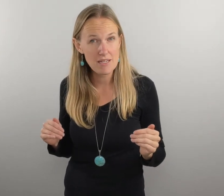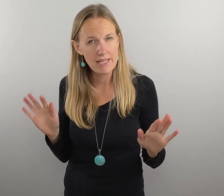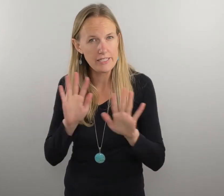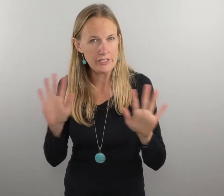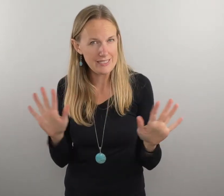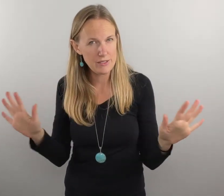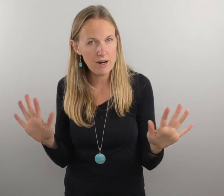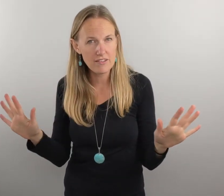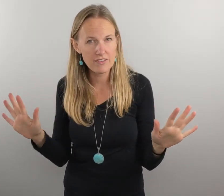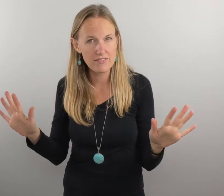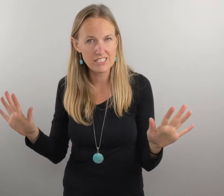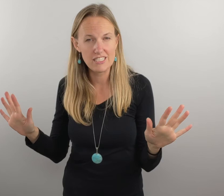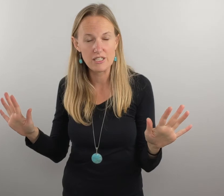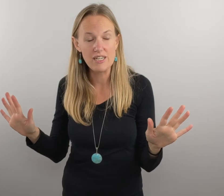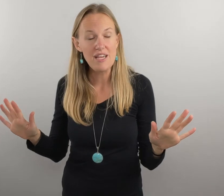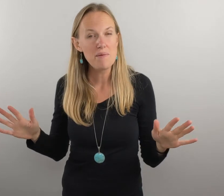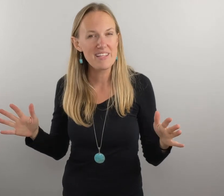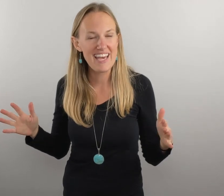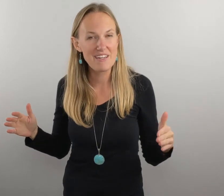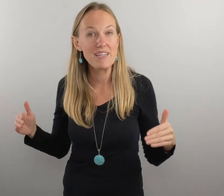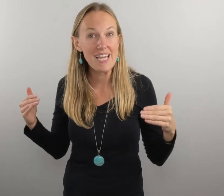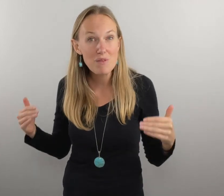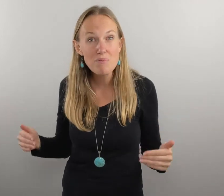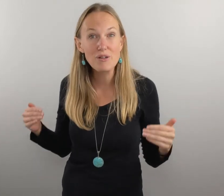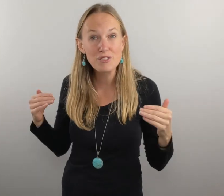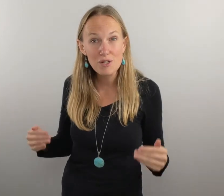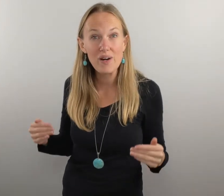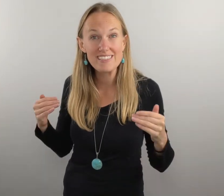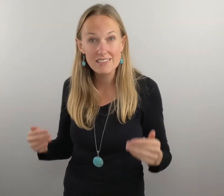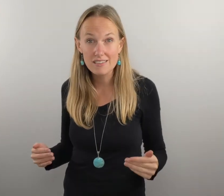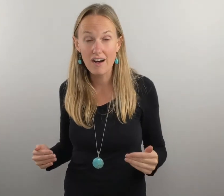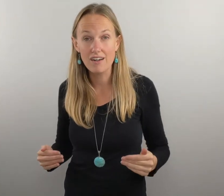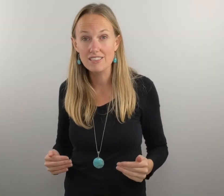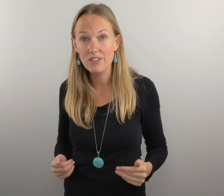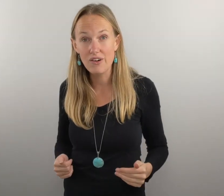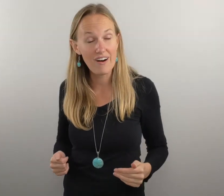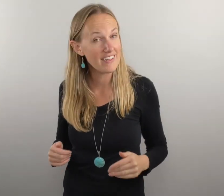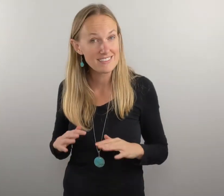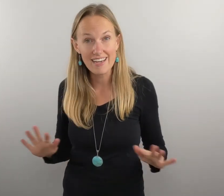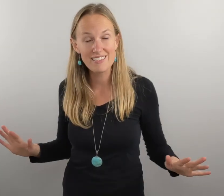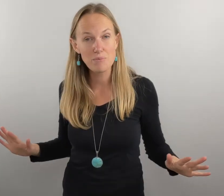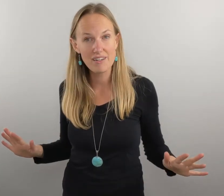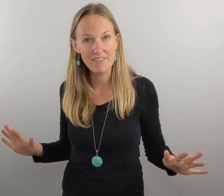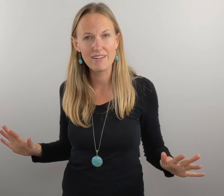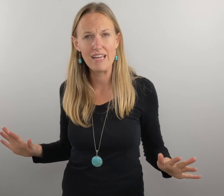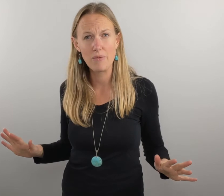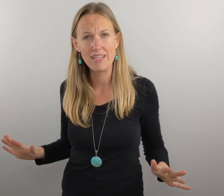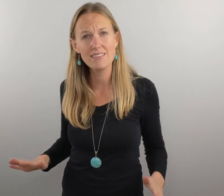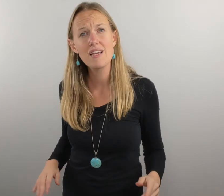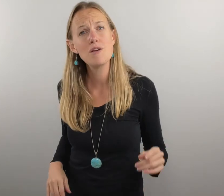like, no, it's too hard for the first year. But then it became the most requested song, so I decided to put it out there anyways. But